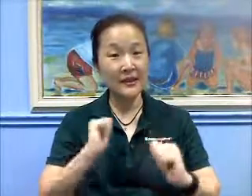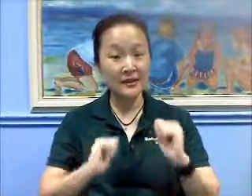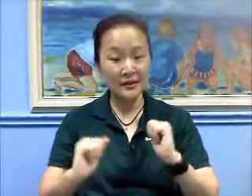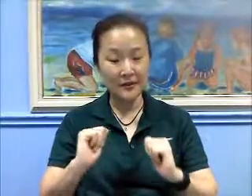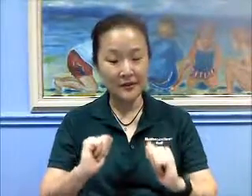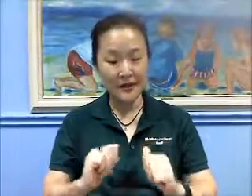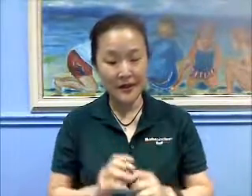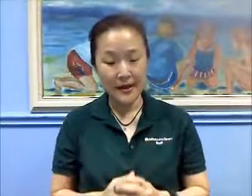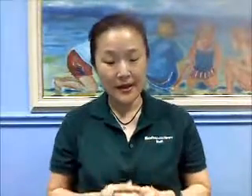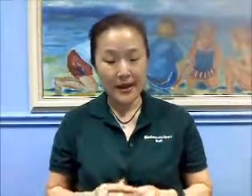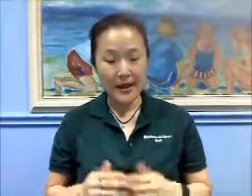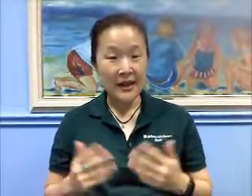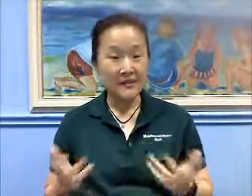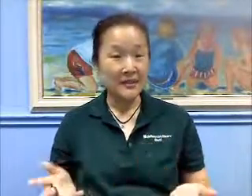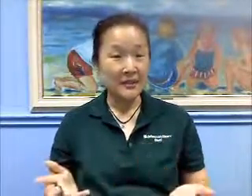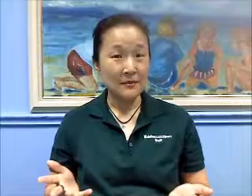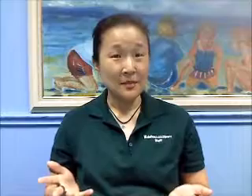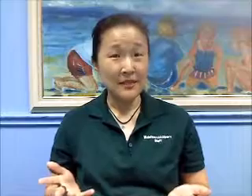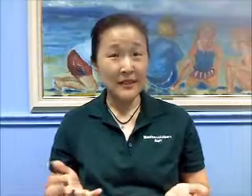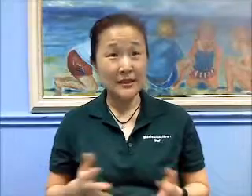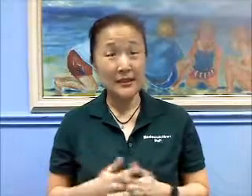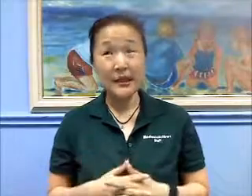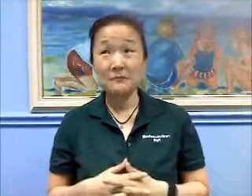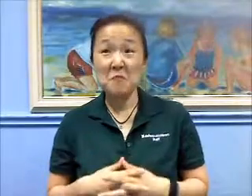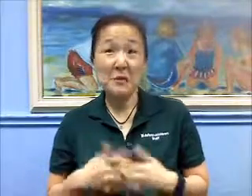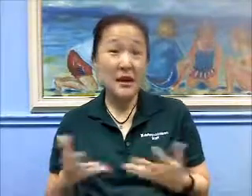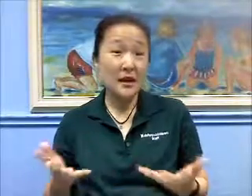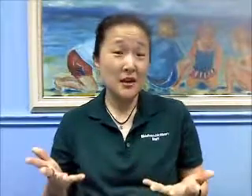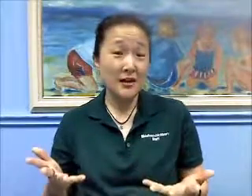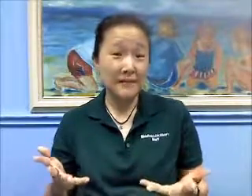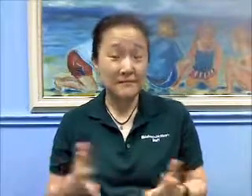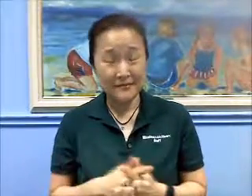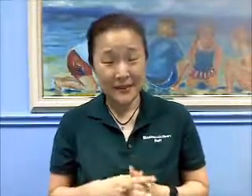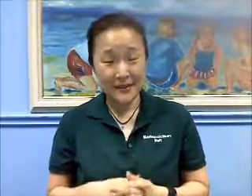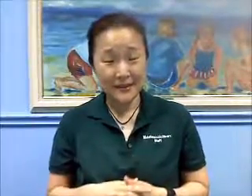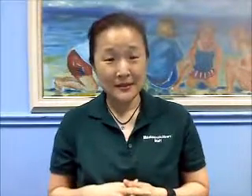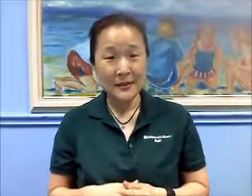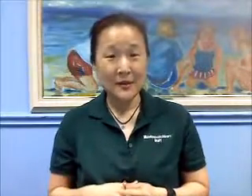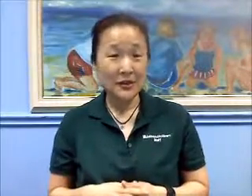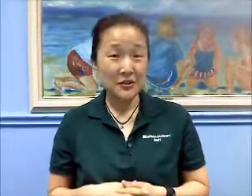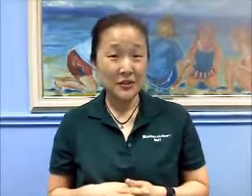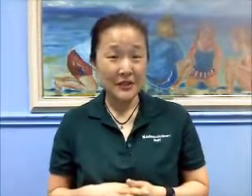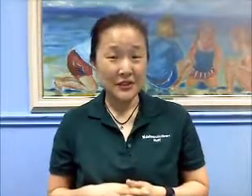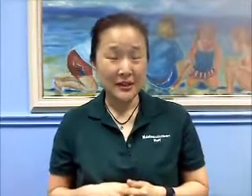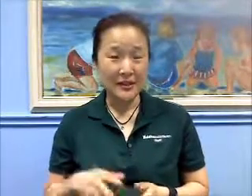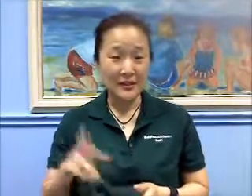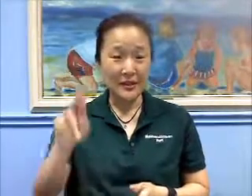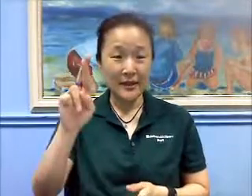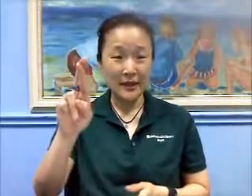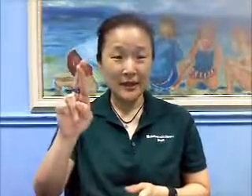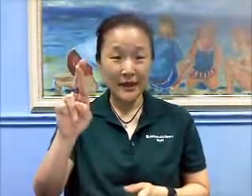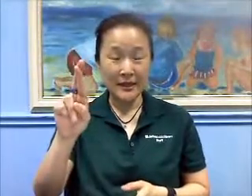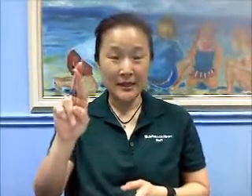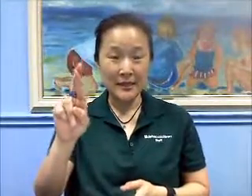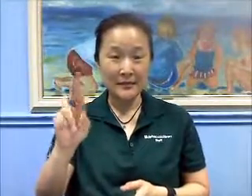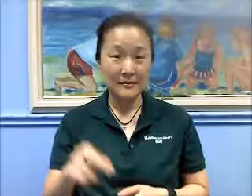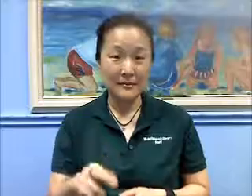theater. And after you see the movies, you're like, I'm kind of hungry. So you might want to go to a restaurant. So take an R like this